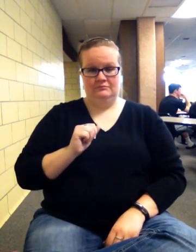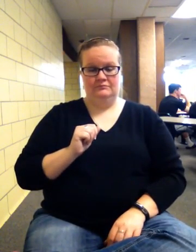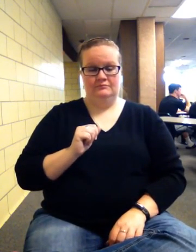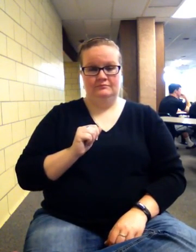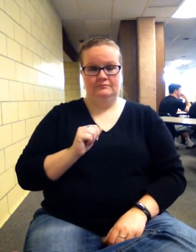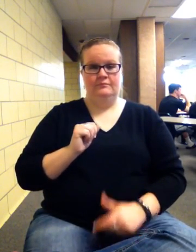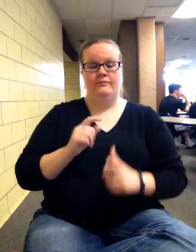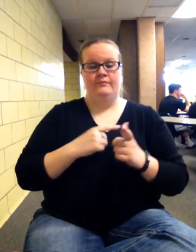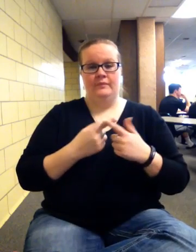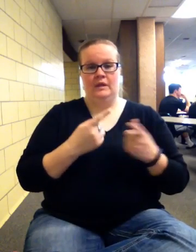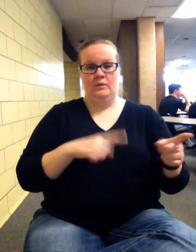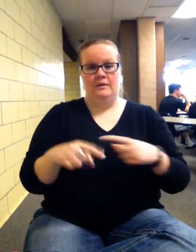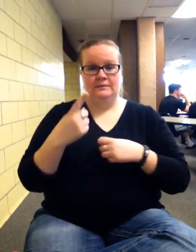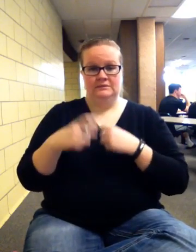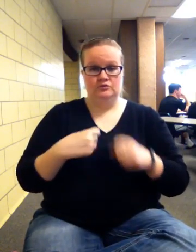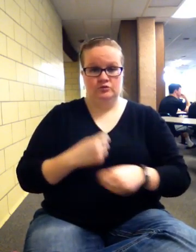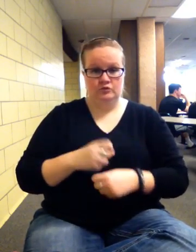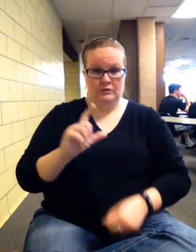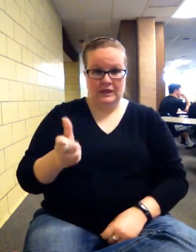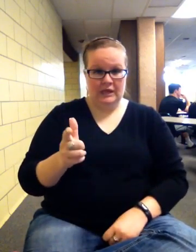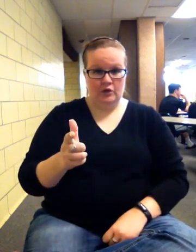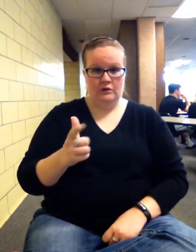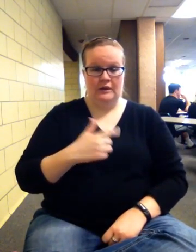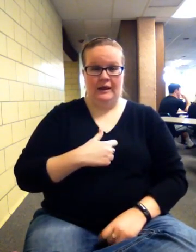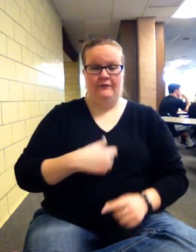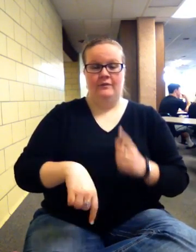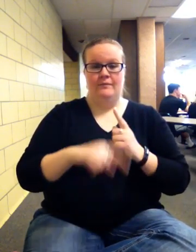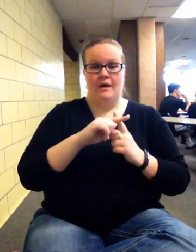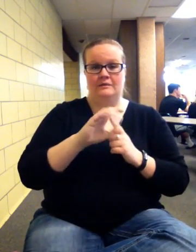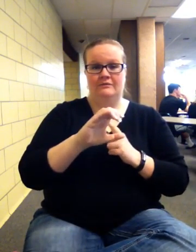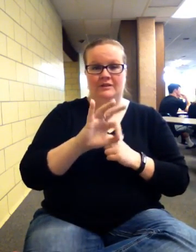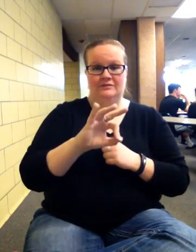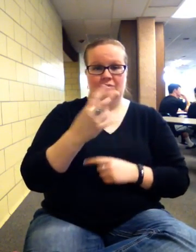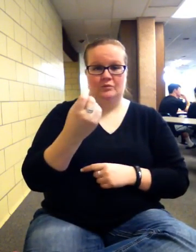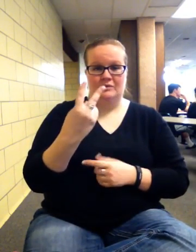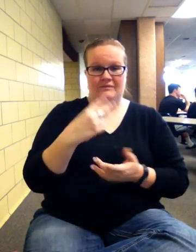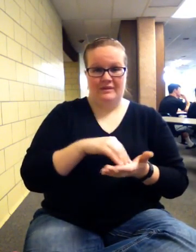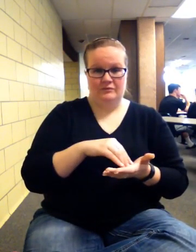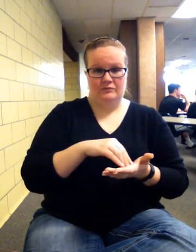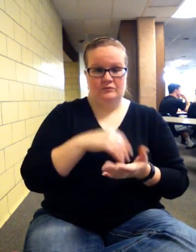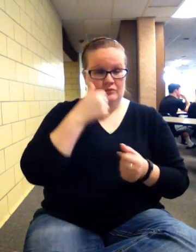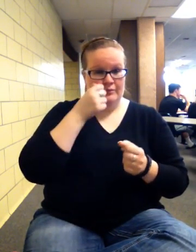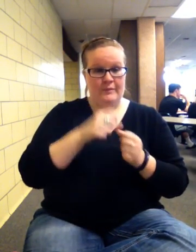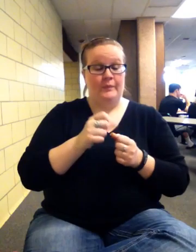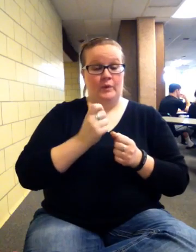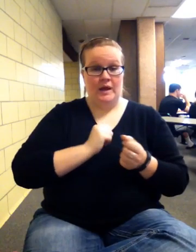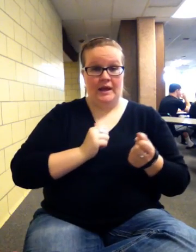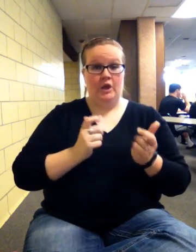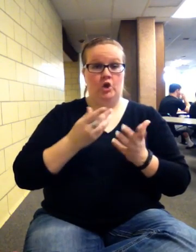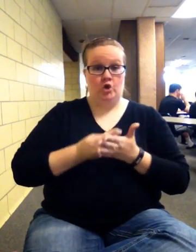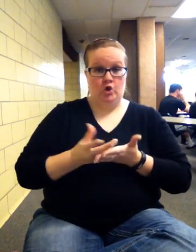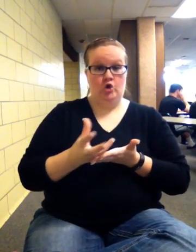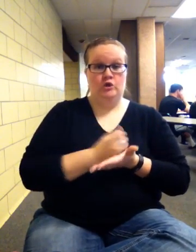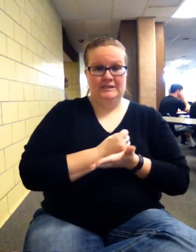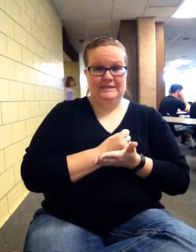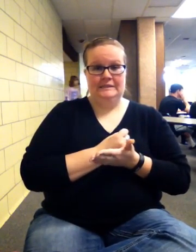Then what happens is a year later, I take the positive cash flow of 12,000. Remember, I'm going to pretend like I've earned it evenly throughout the year.